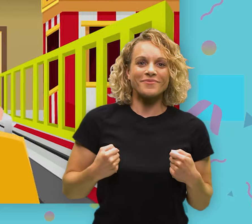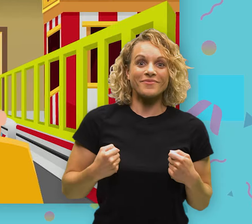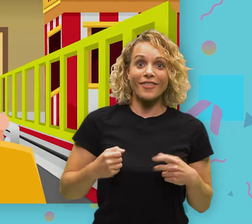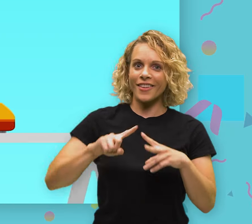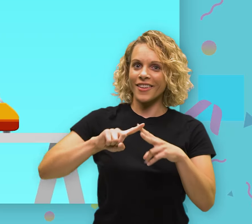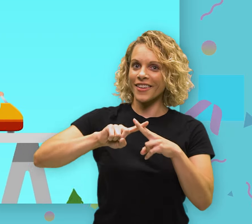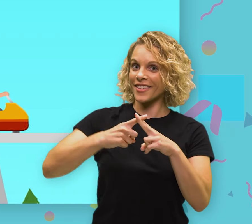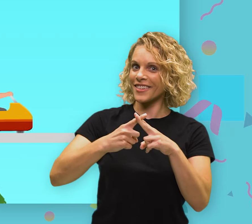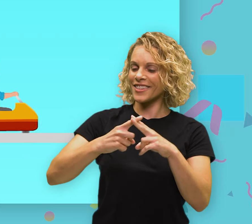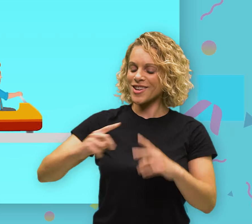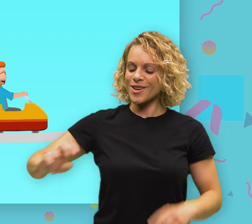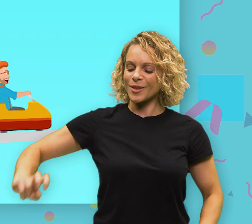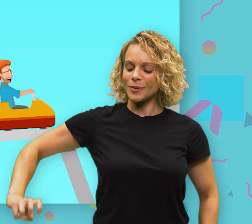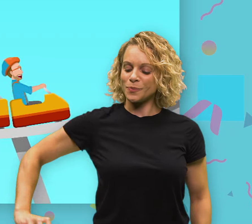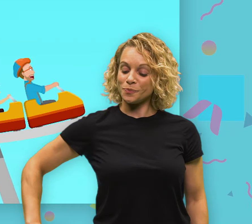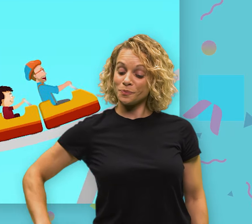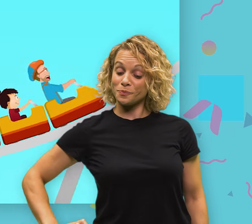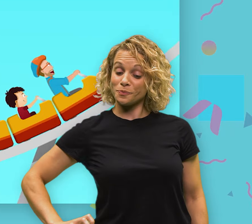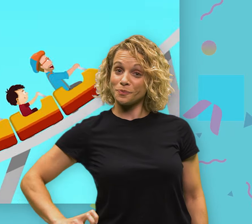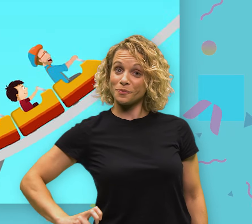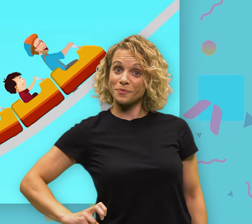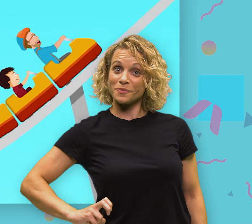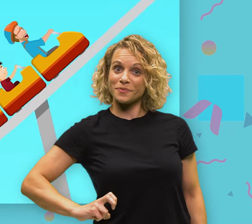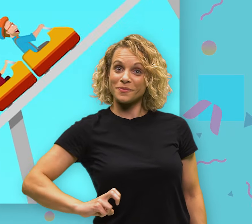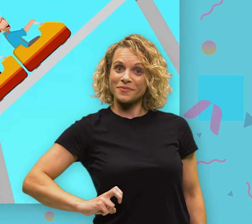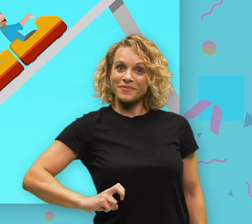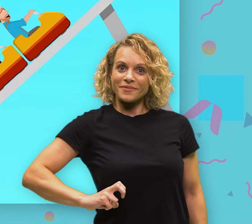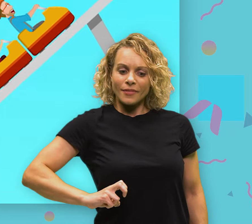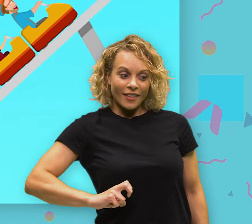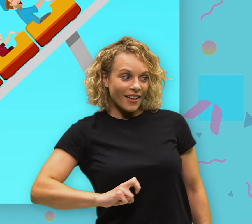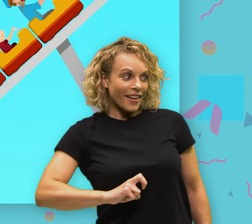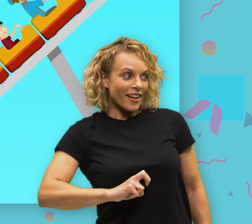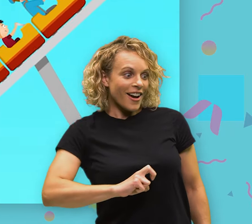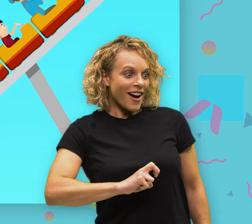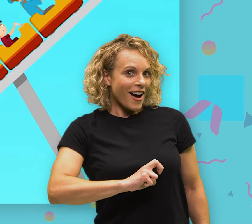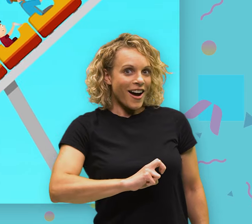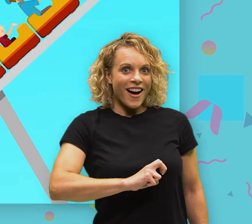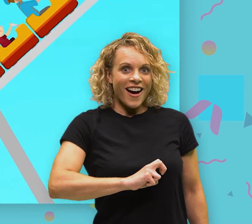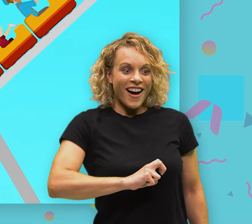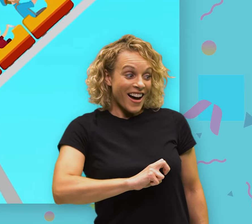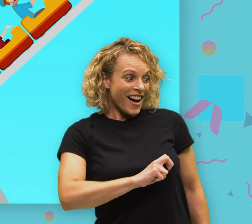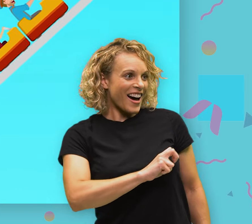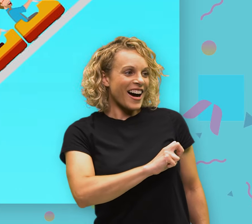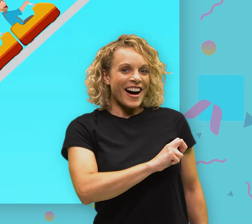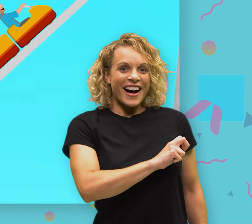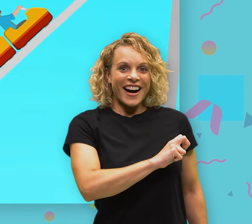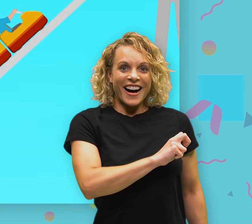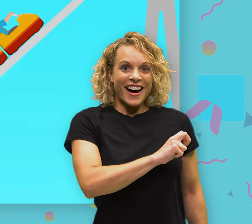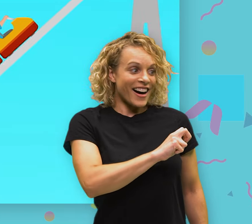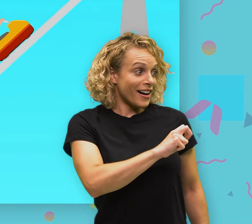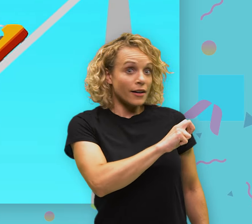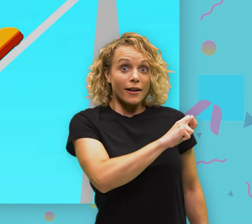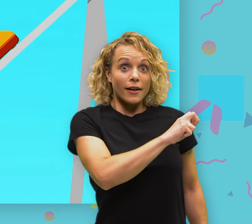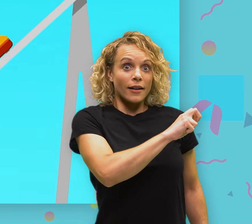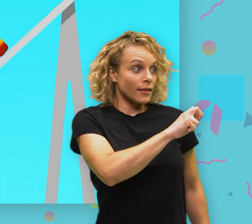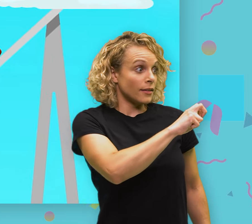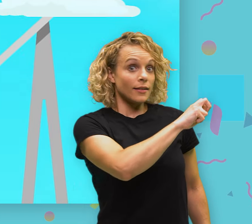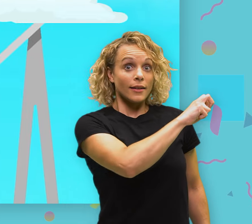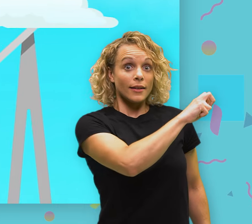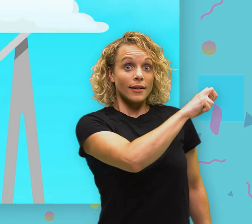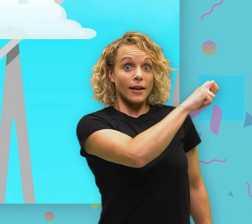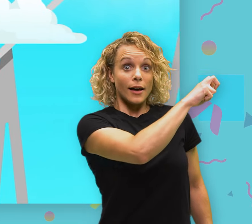in and let's begin the climb. Higher, higher,